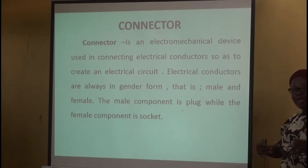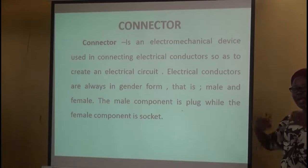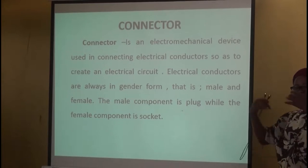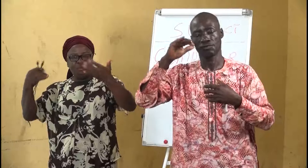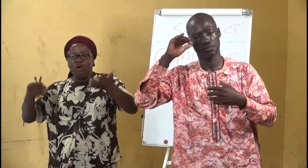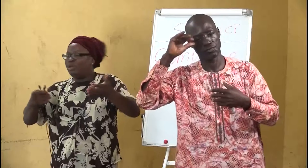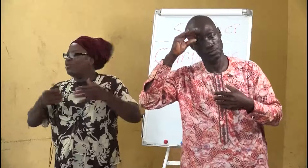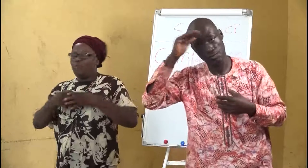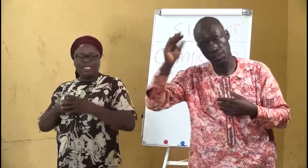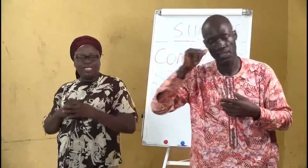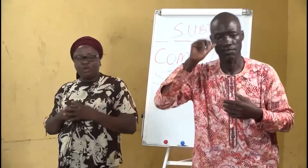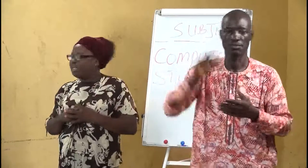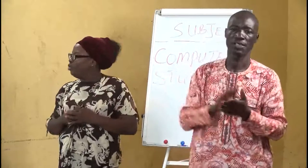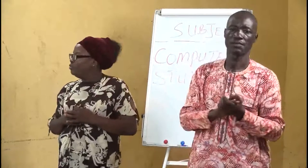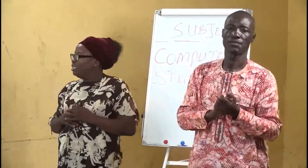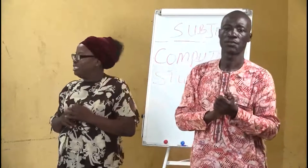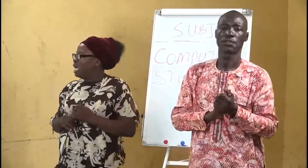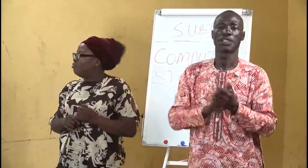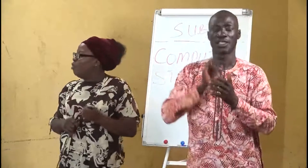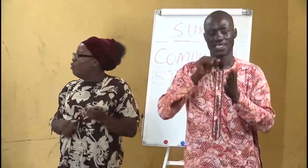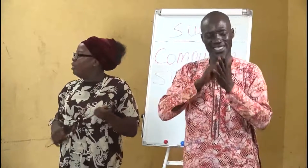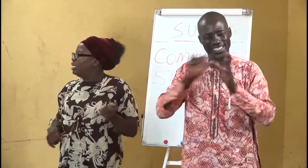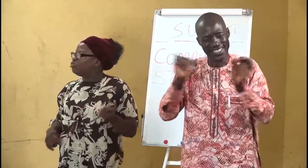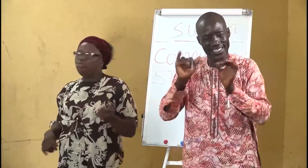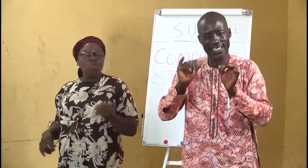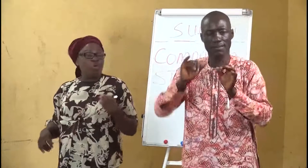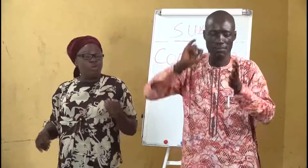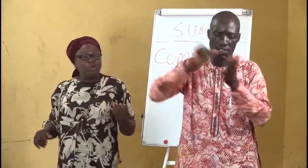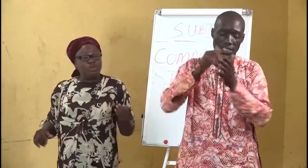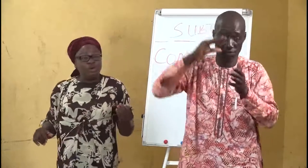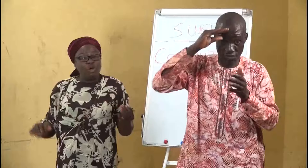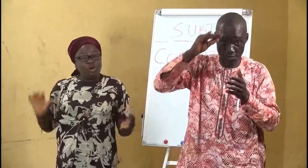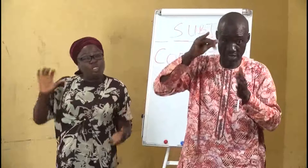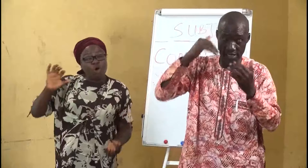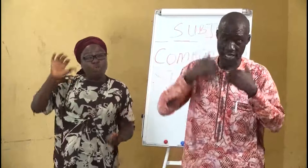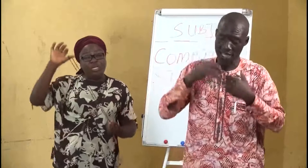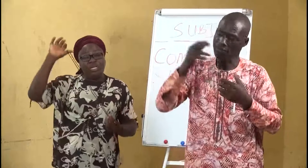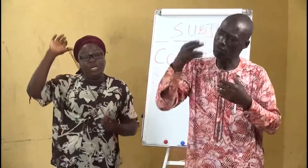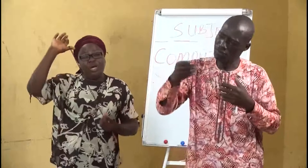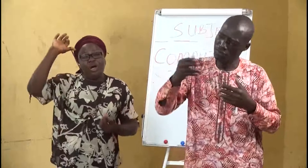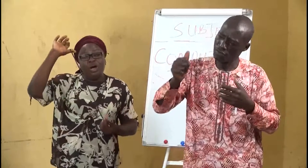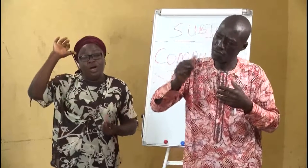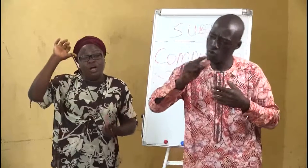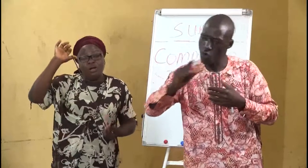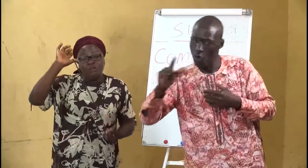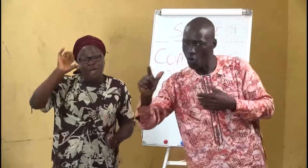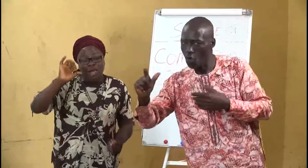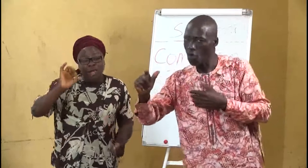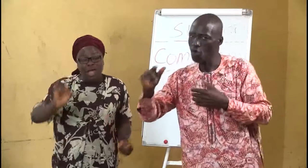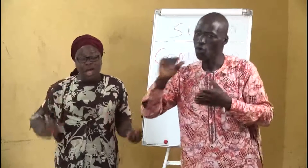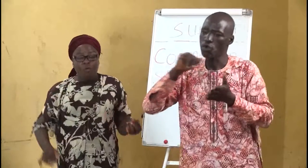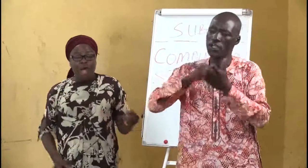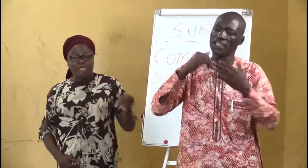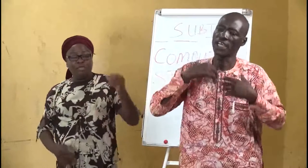girl and a boy, we're still talking of the type of electrical conductor. Which one will be